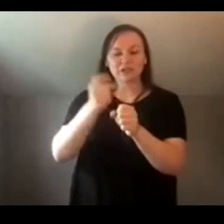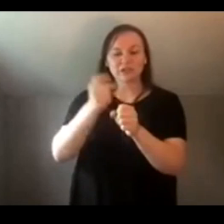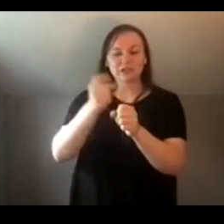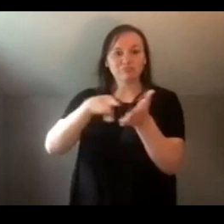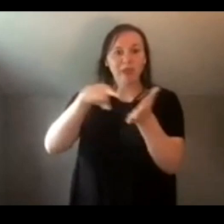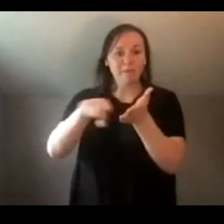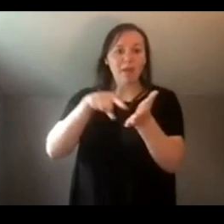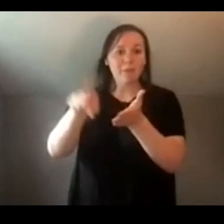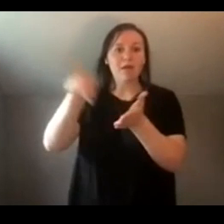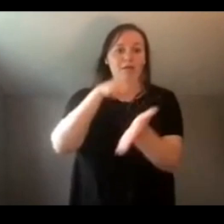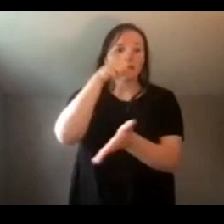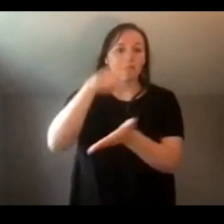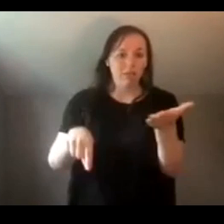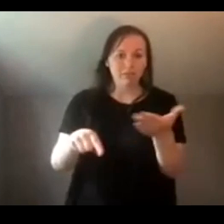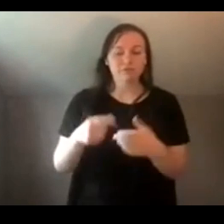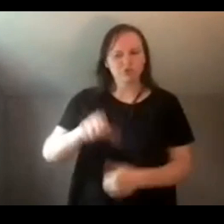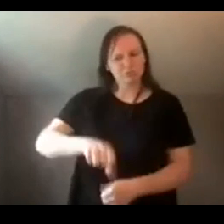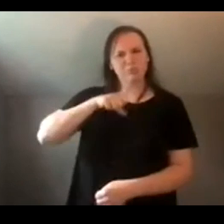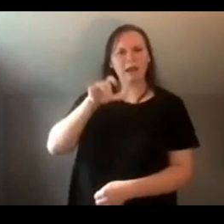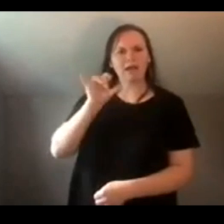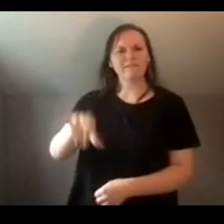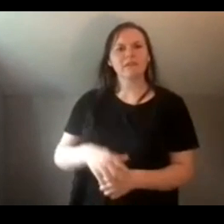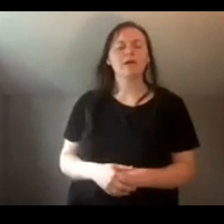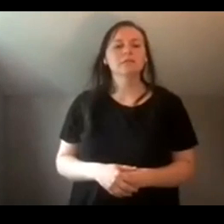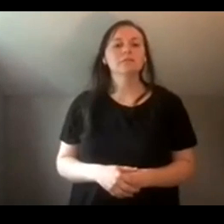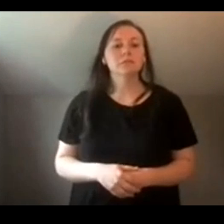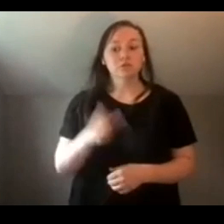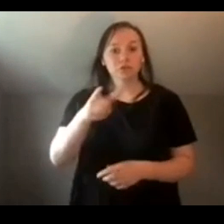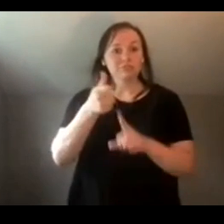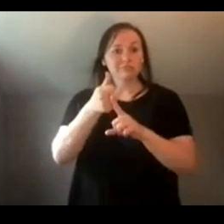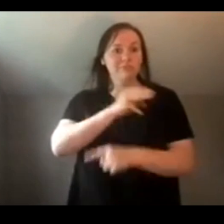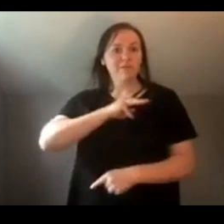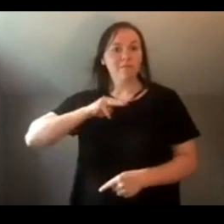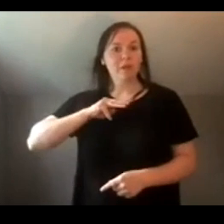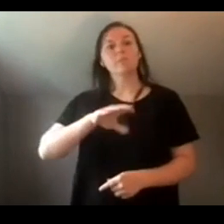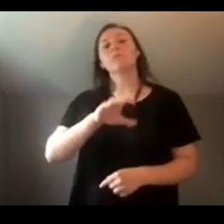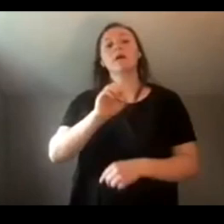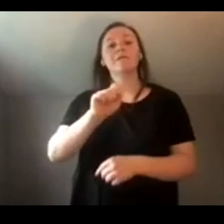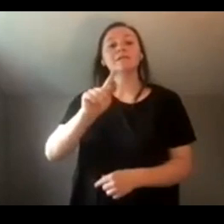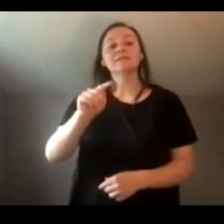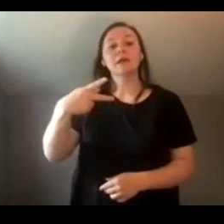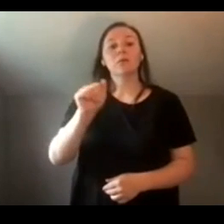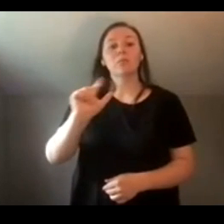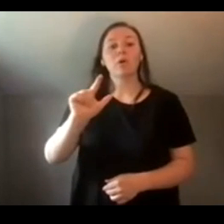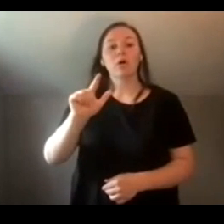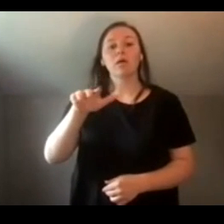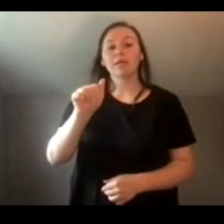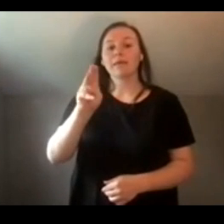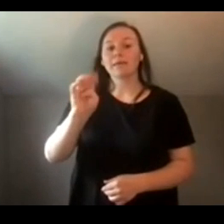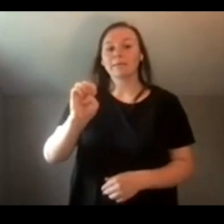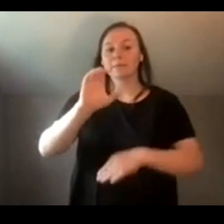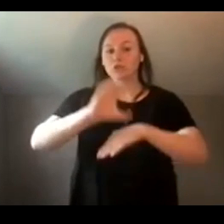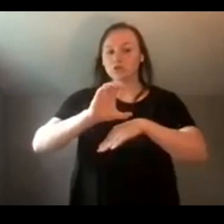a member of the St. Paul AME Church in North St. Louis. In closing, Mary said